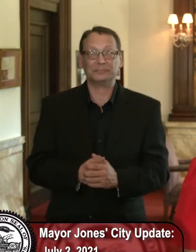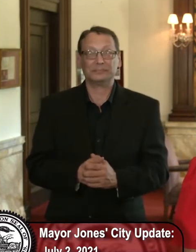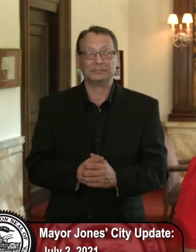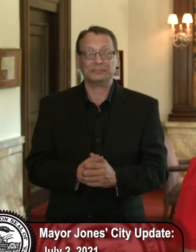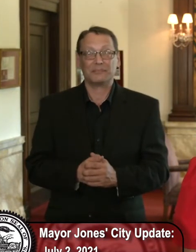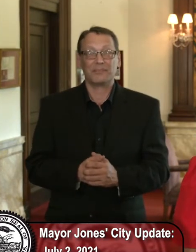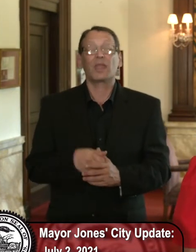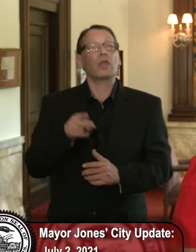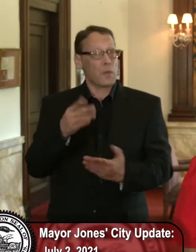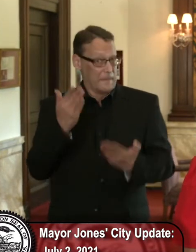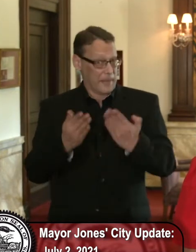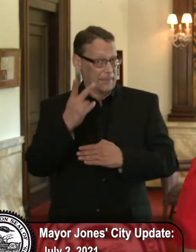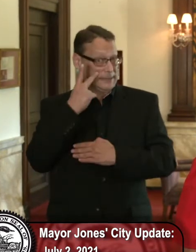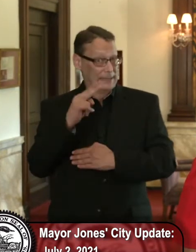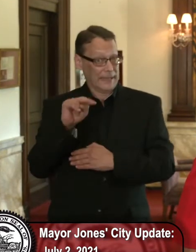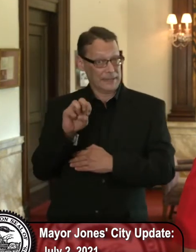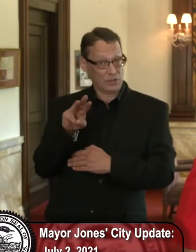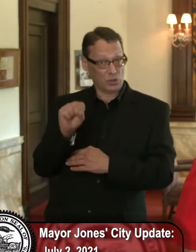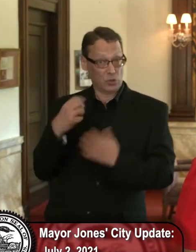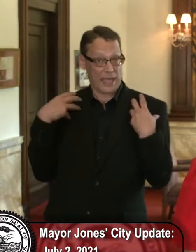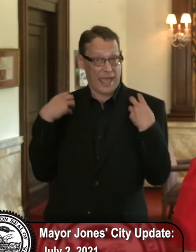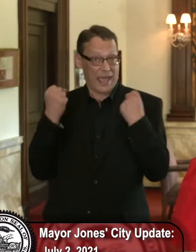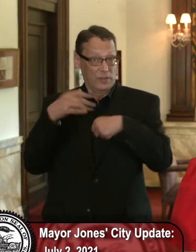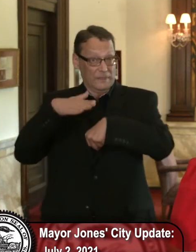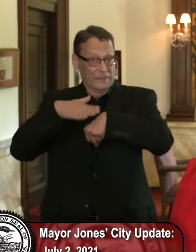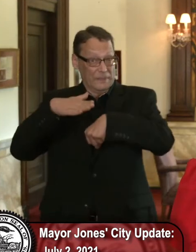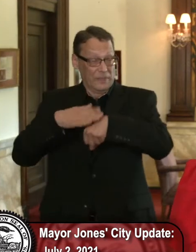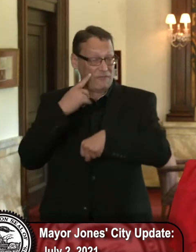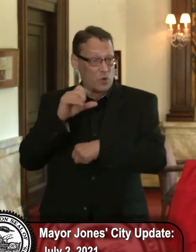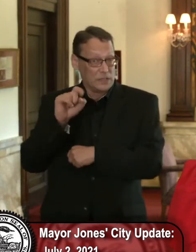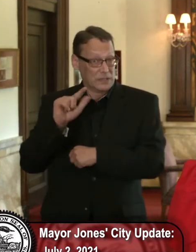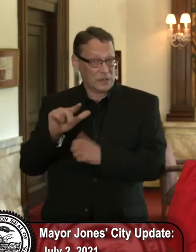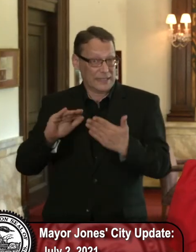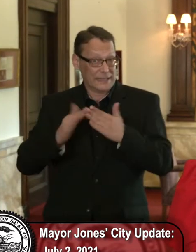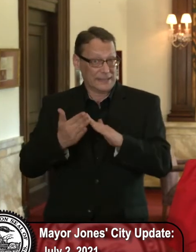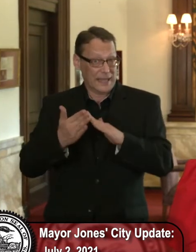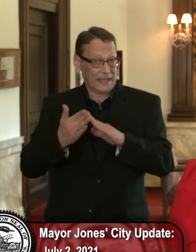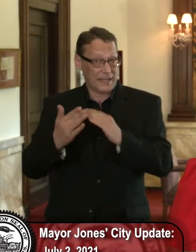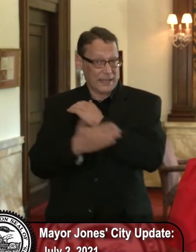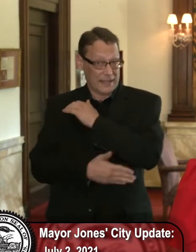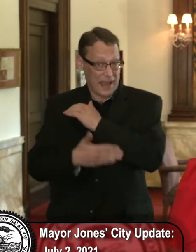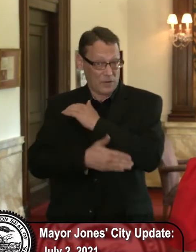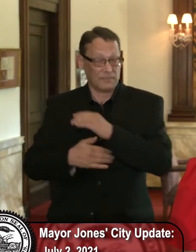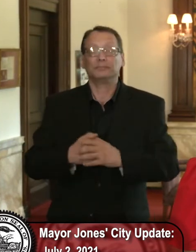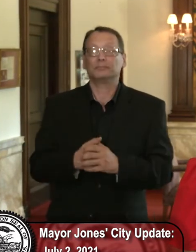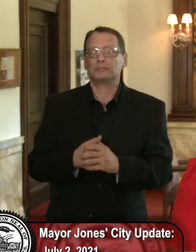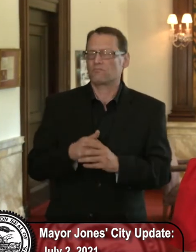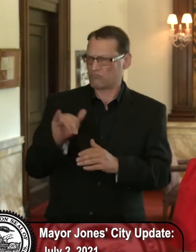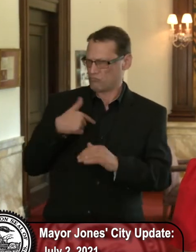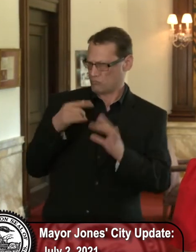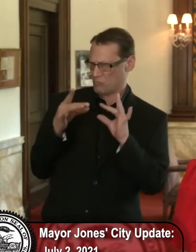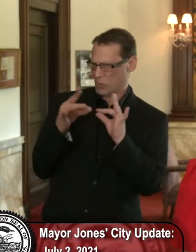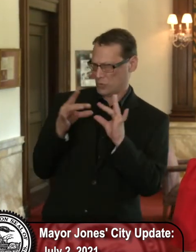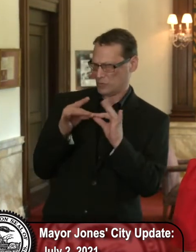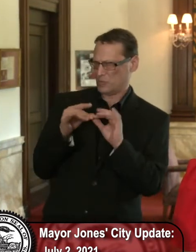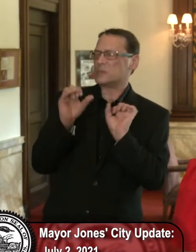crisis. You may have seen the news of a health advisory from St. Louis City and County ahead of the holiday weekend. As I've said before, we